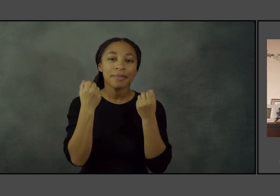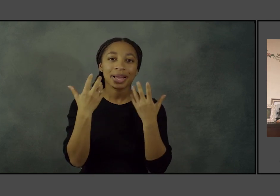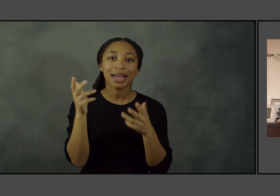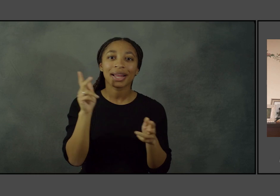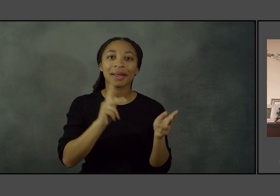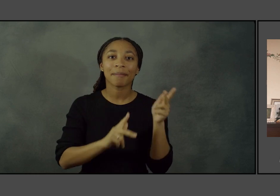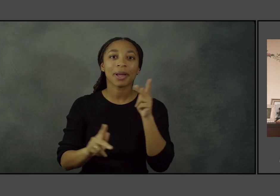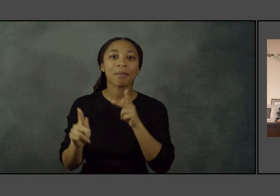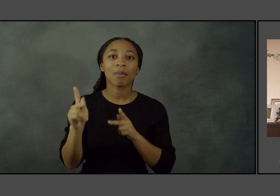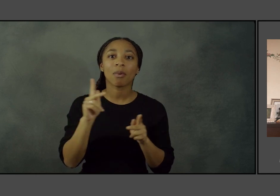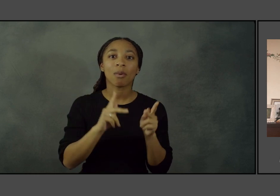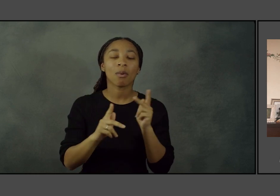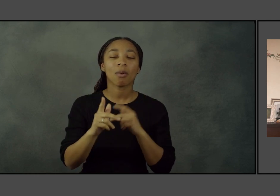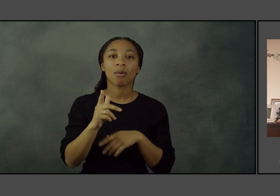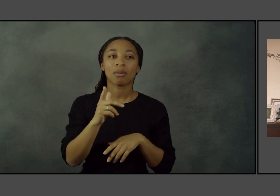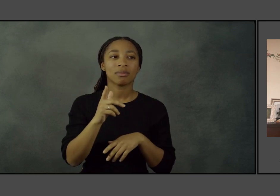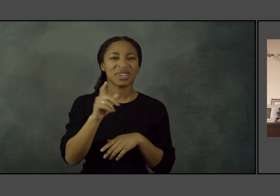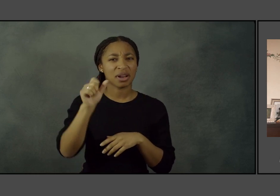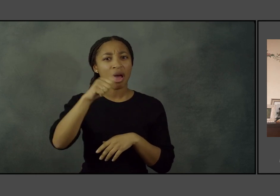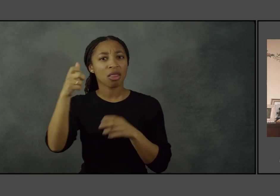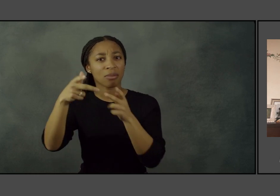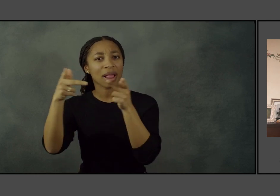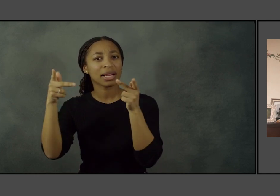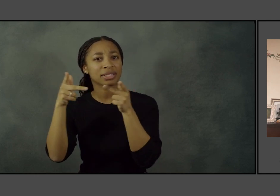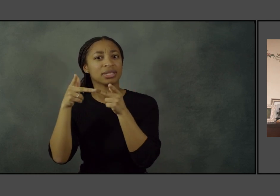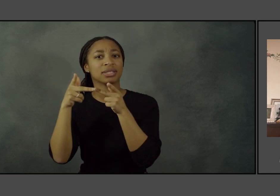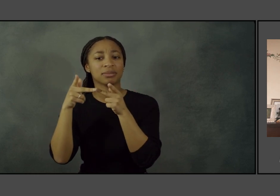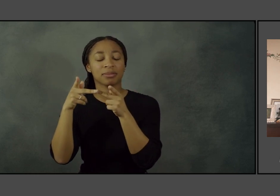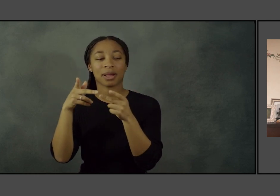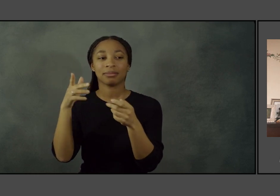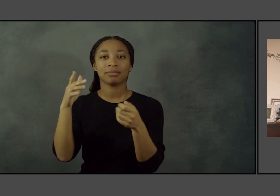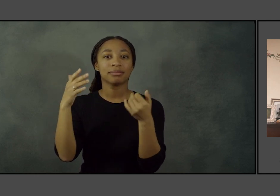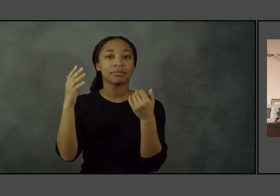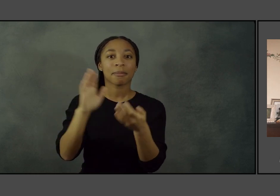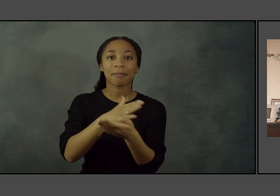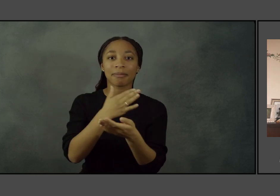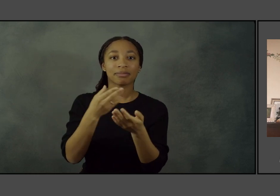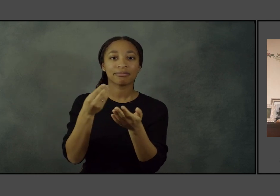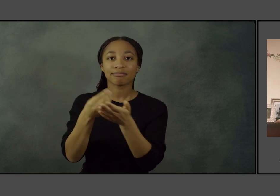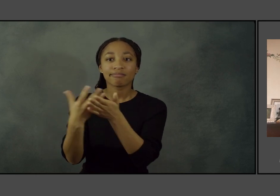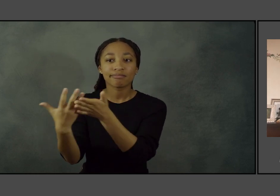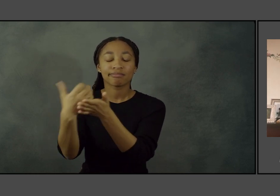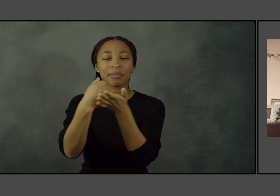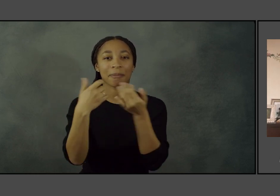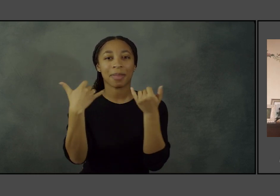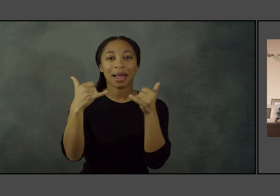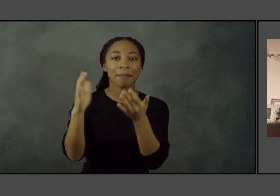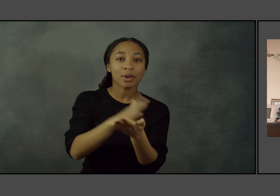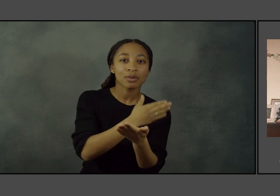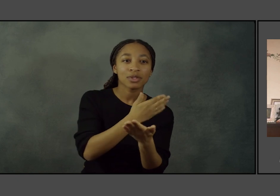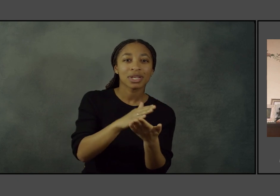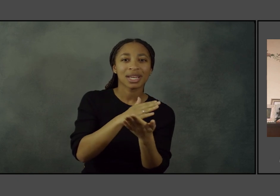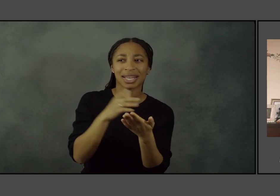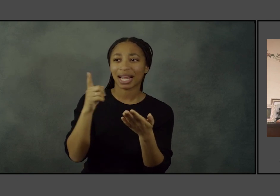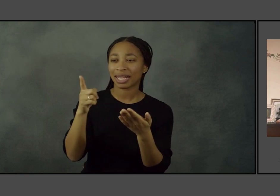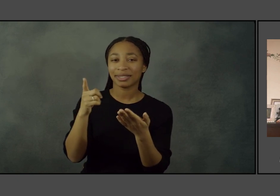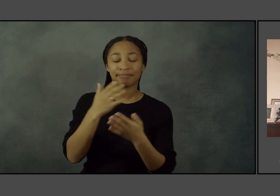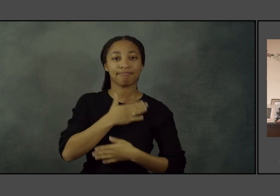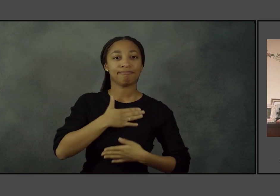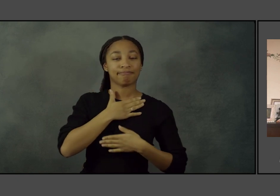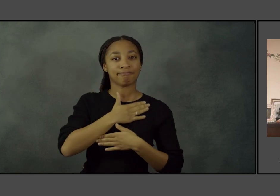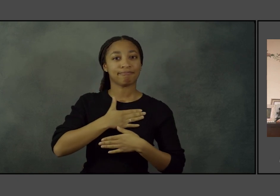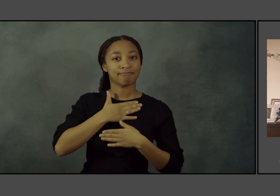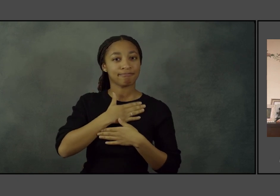other places playing the music, and so there's appreciation for that. And on the other